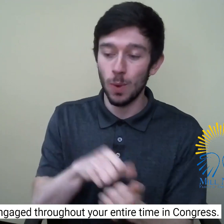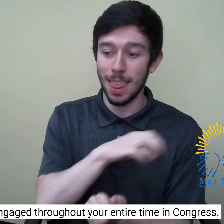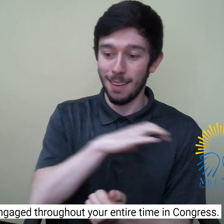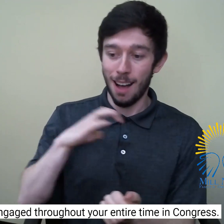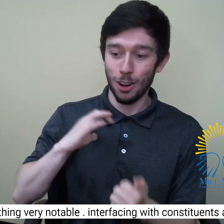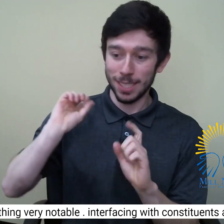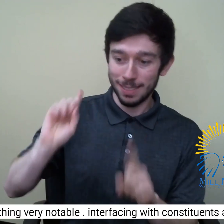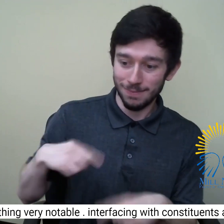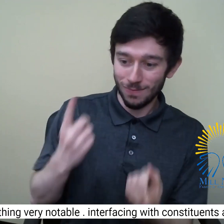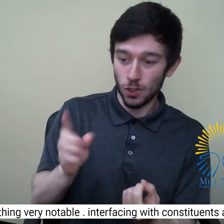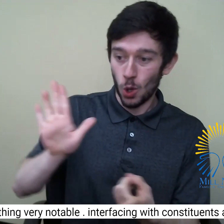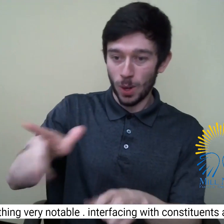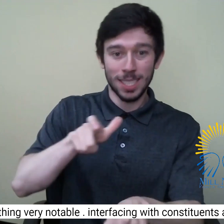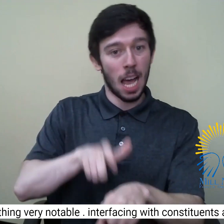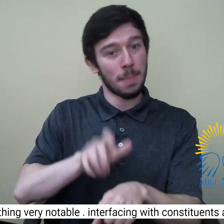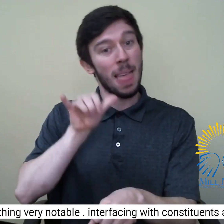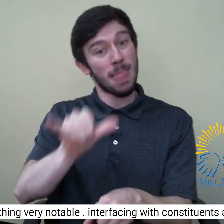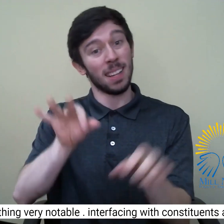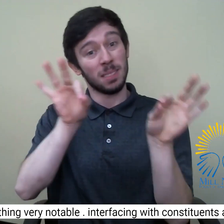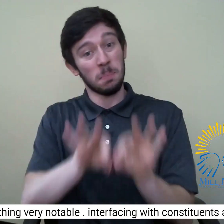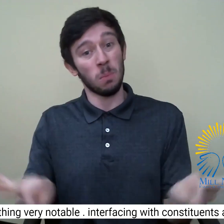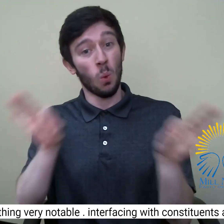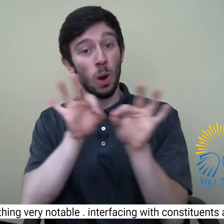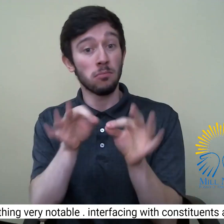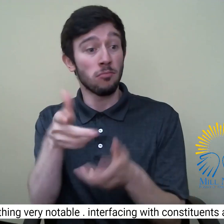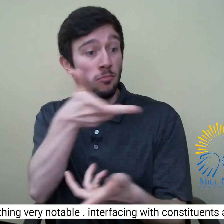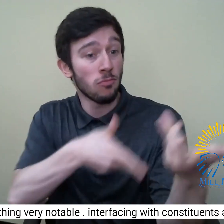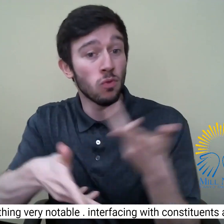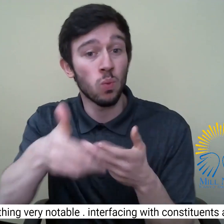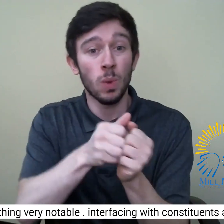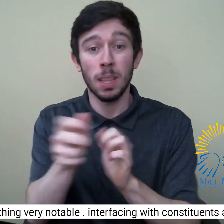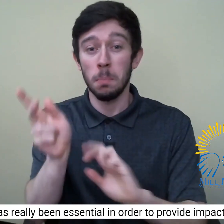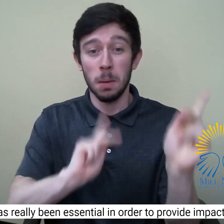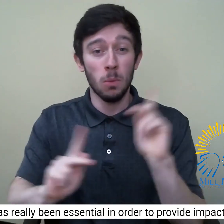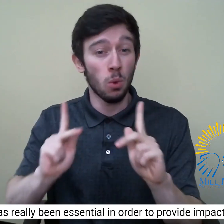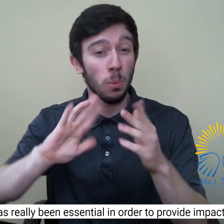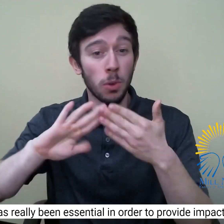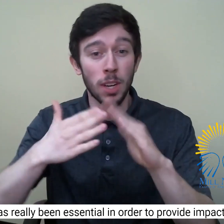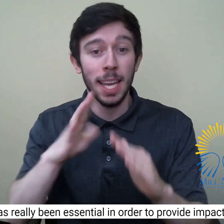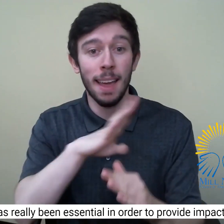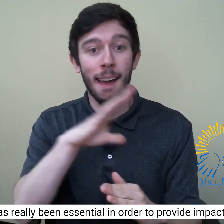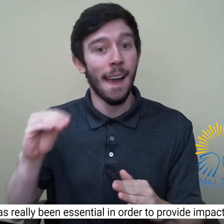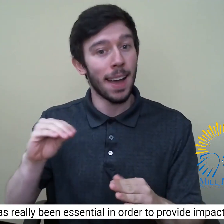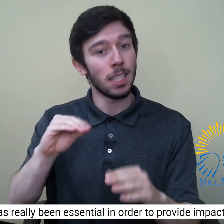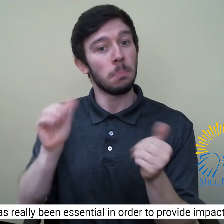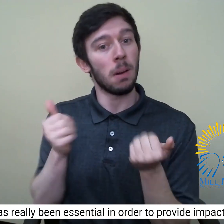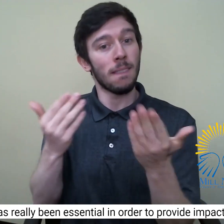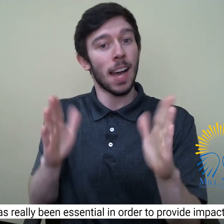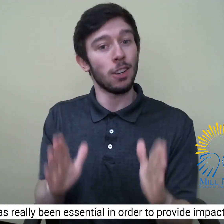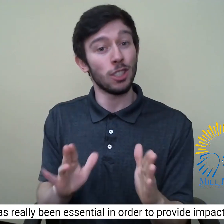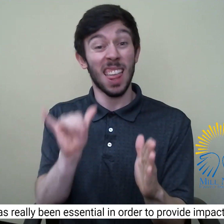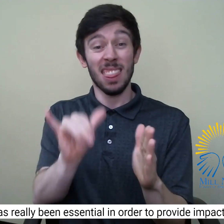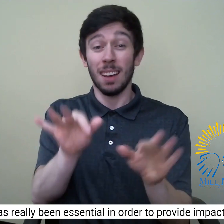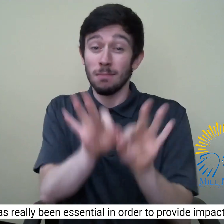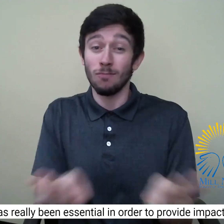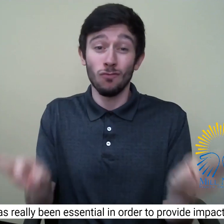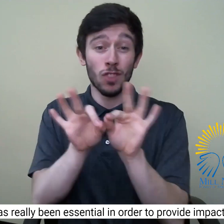Congress, and I think that's something very notable. Interfacing with constituents and healthcare providers has really been essential in order to